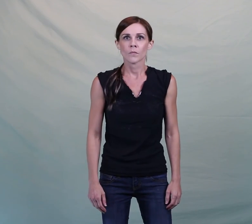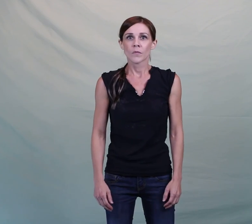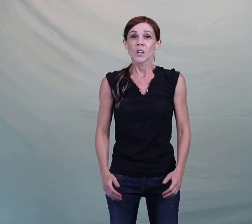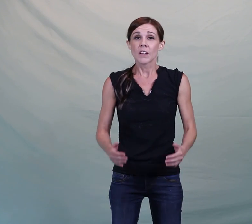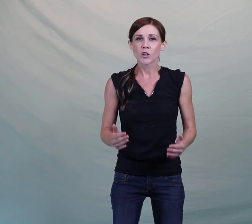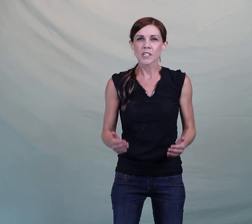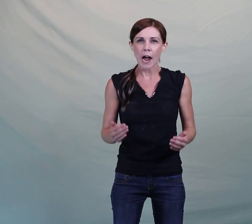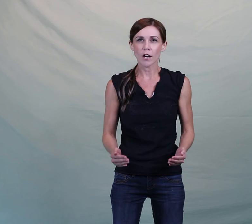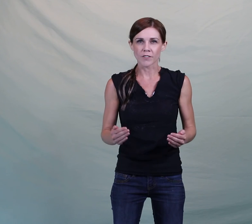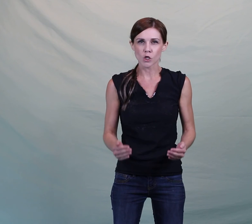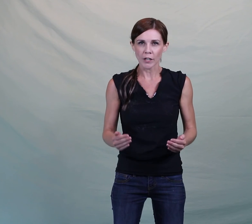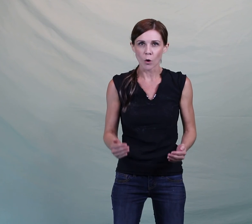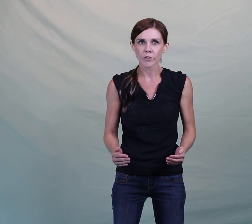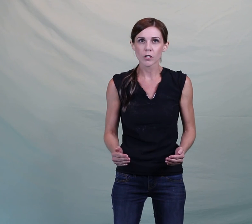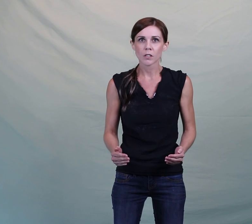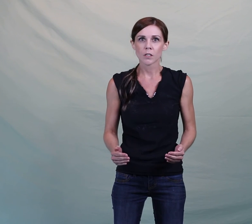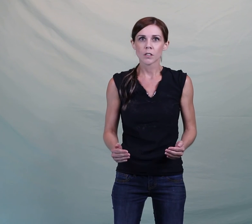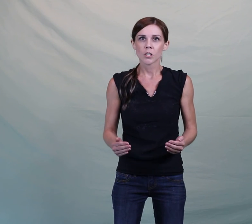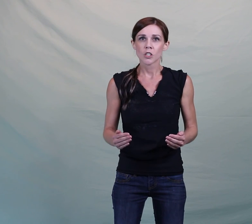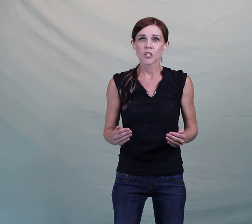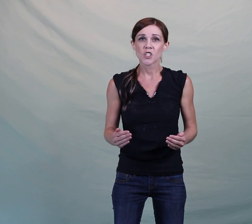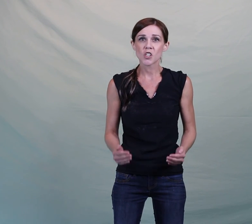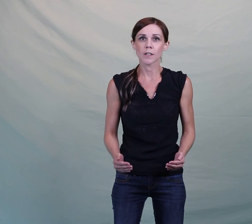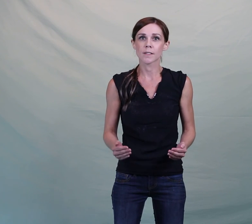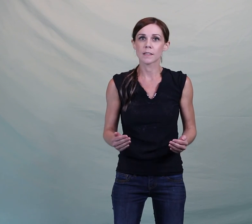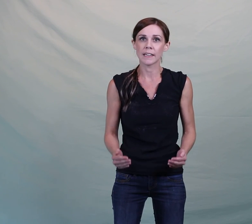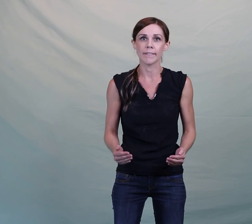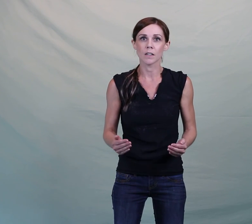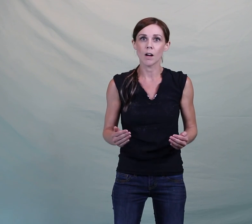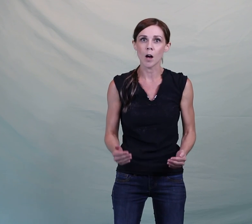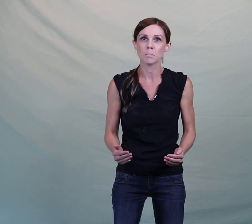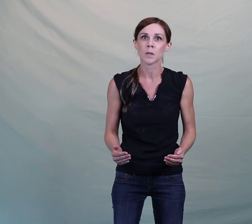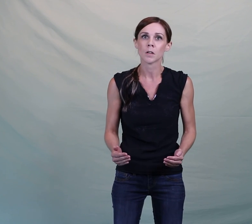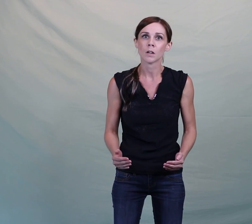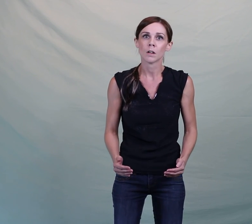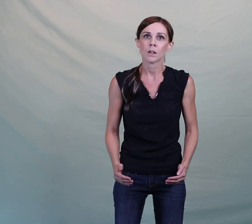If you're tired of starting over, just give it up. So... Don't cut